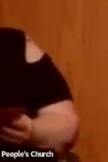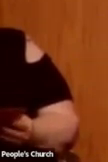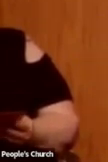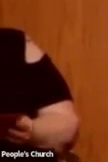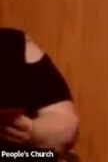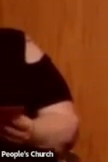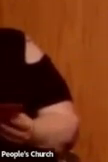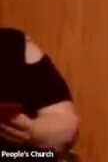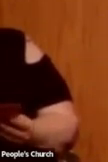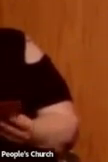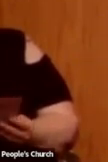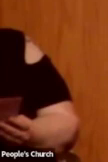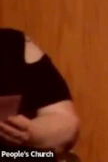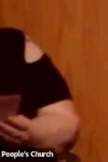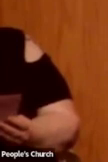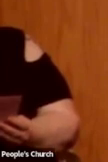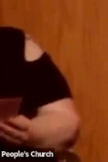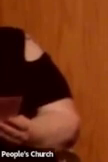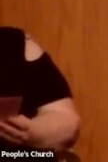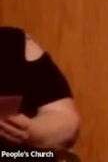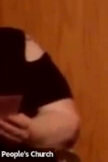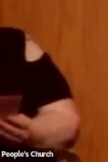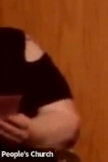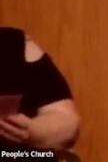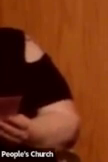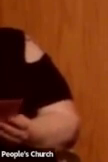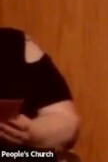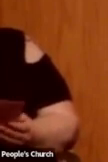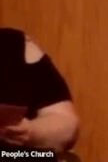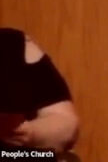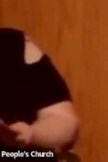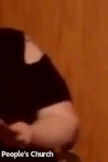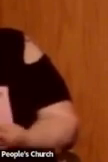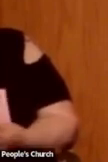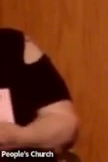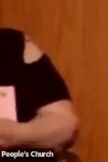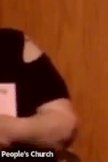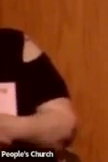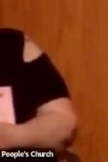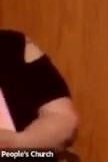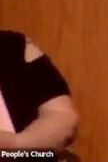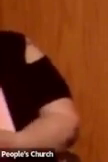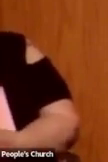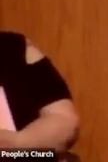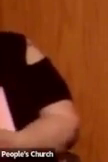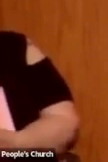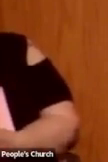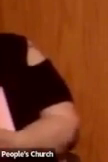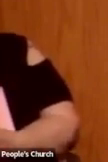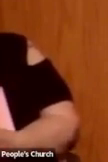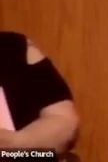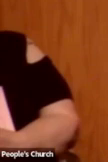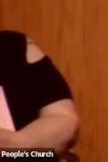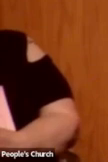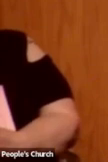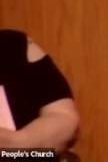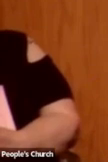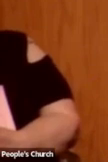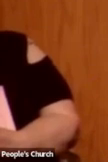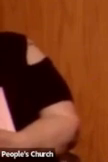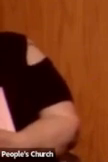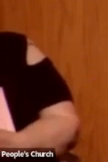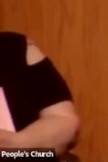Lectionary Year C. Most recently, she has been busy writing her second book and providing